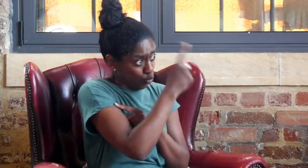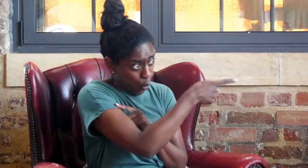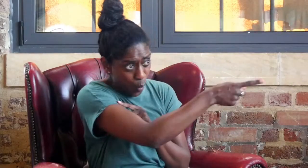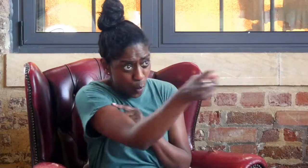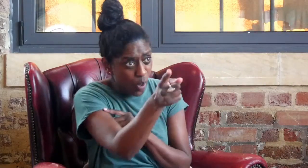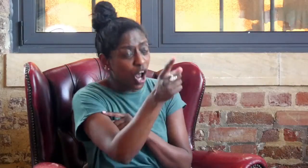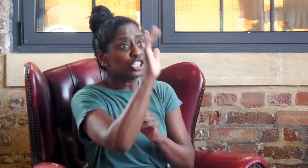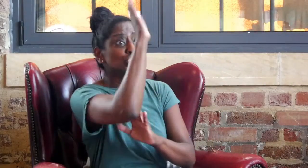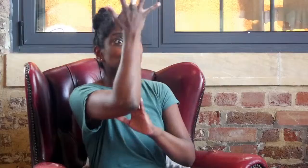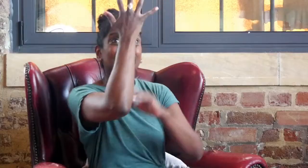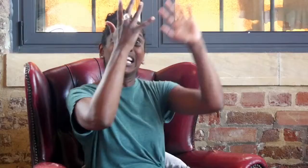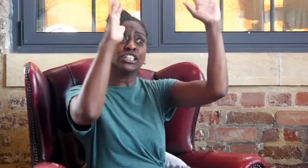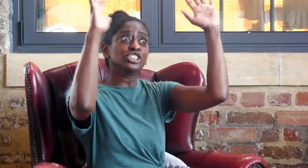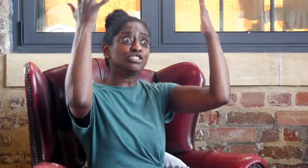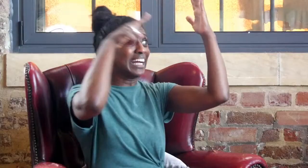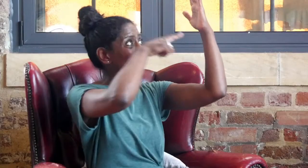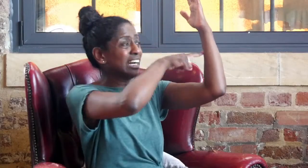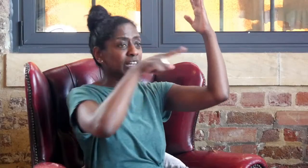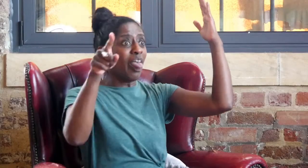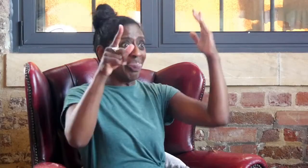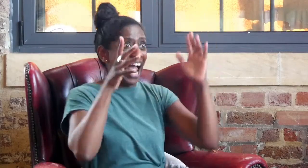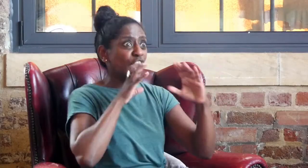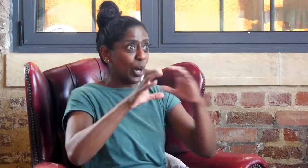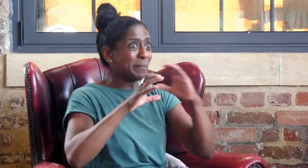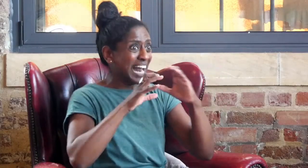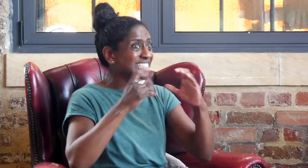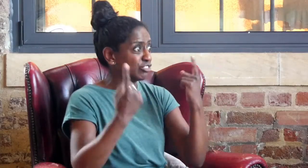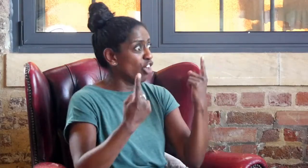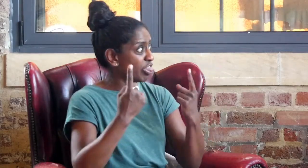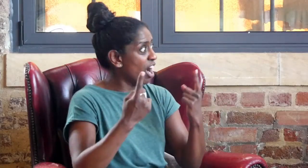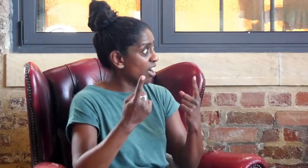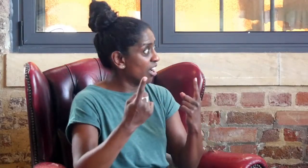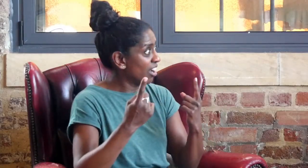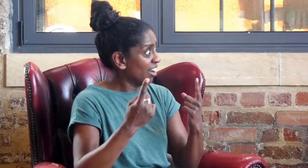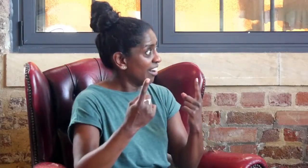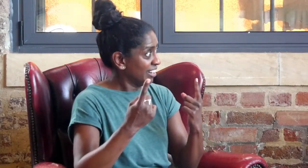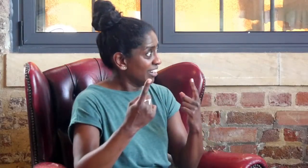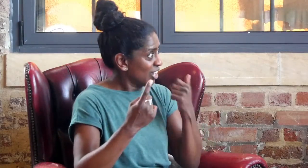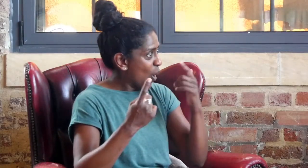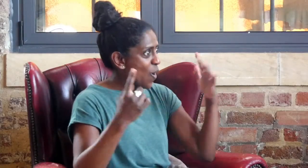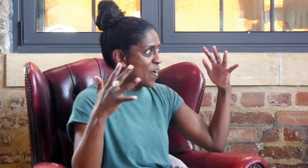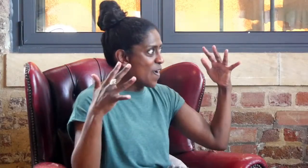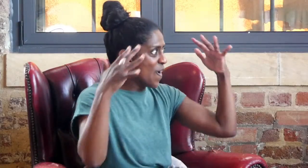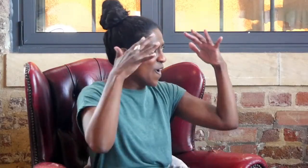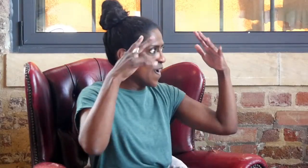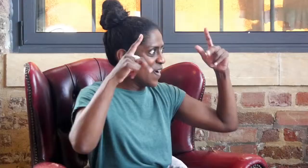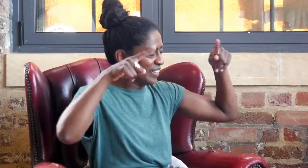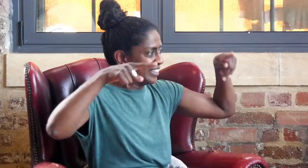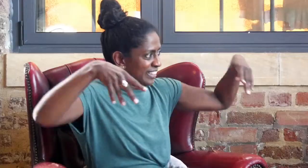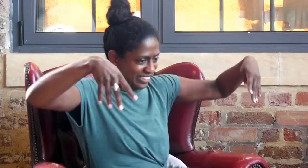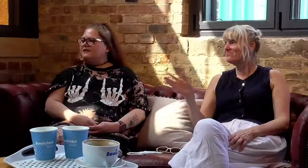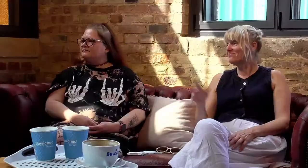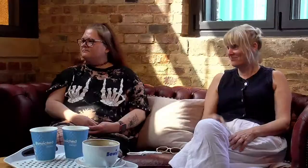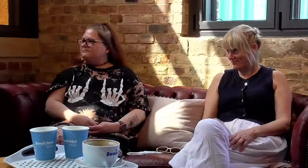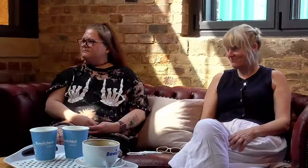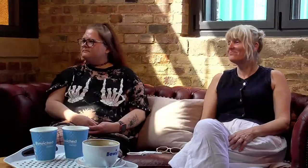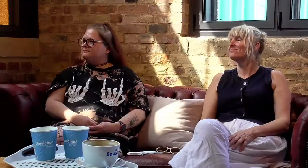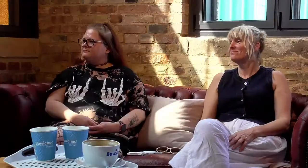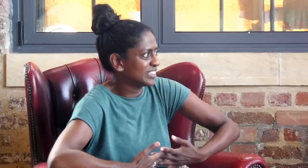So we're talking about communication. So you've got the trees. They're basically communicating with each other, aren't they? The way their Yeah, they canopies do. go